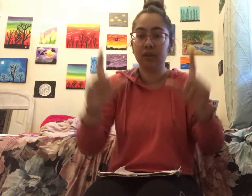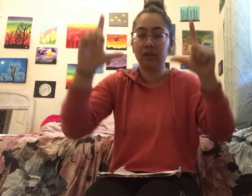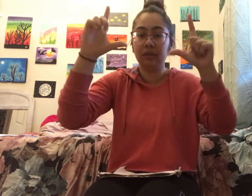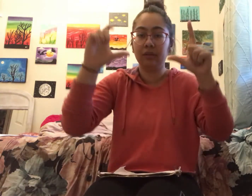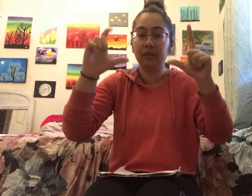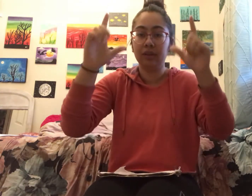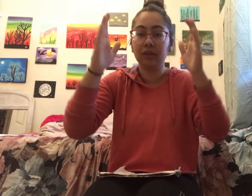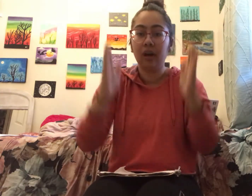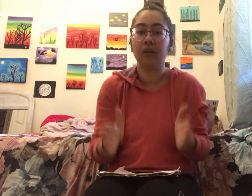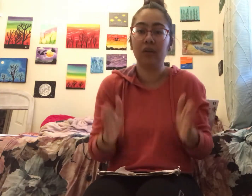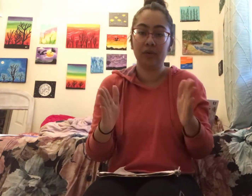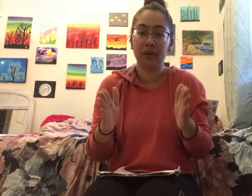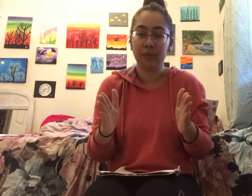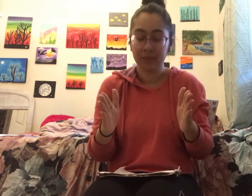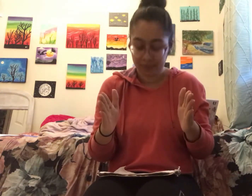person, photographer.